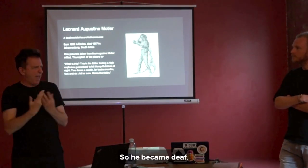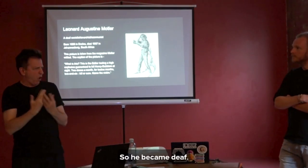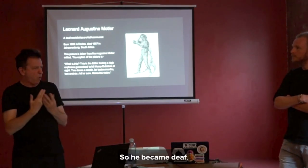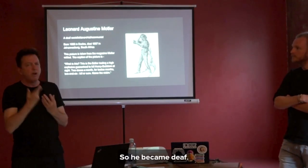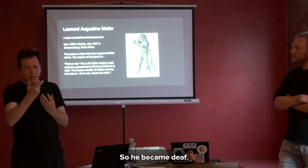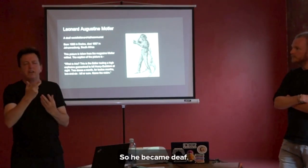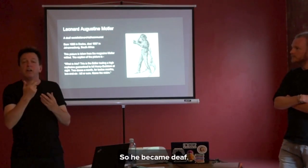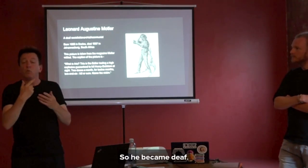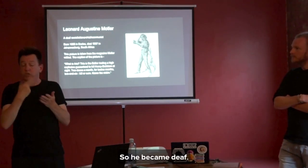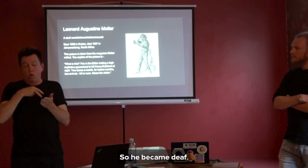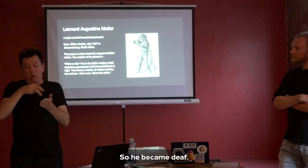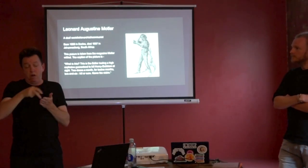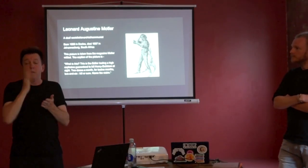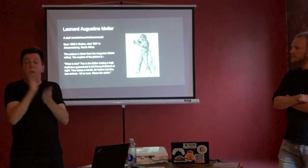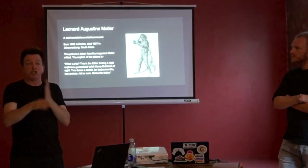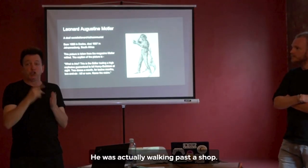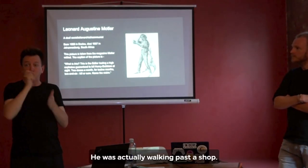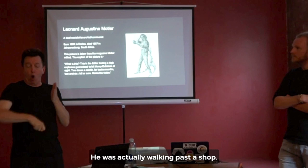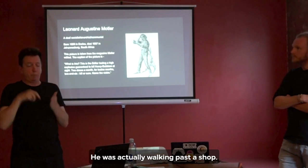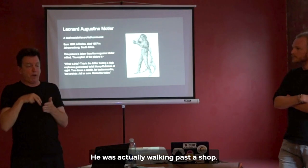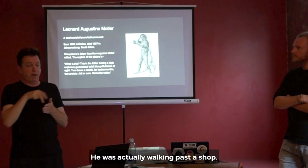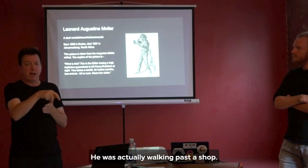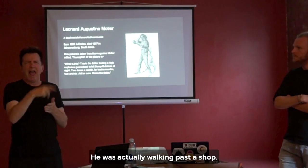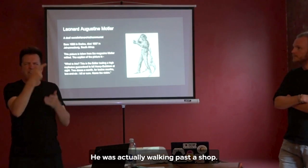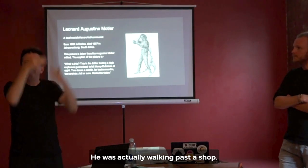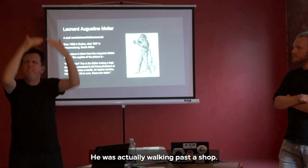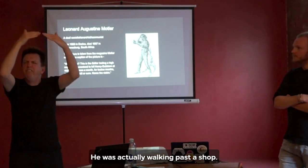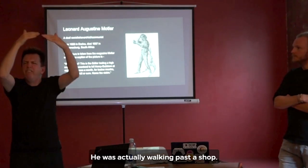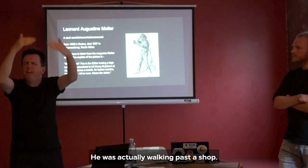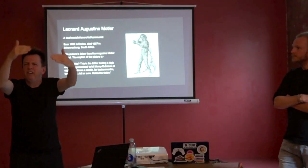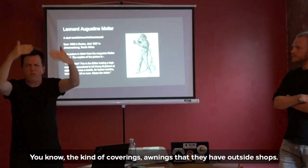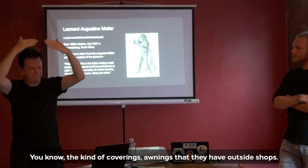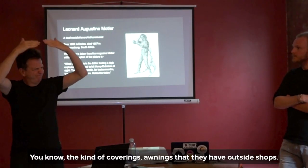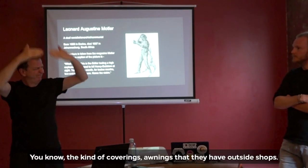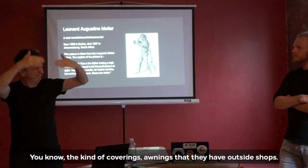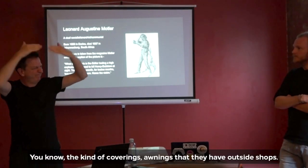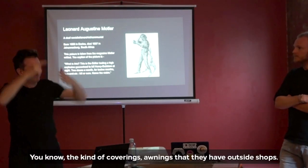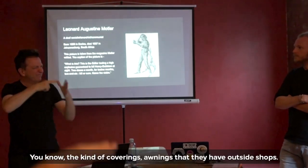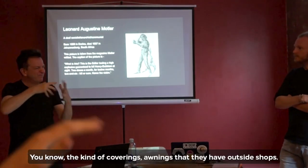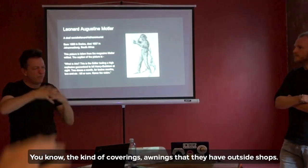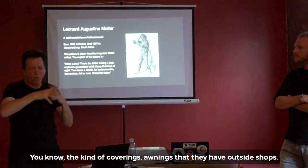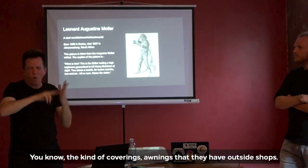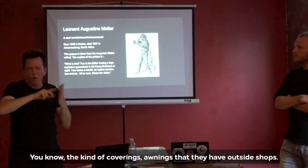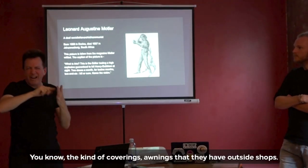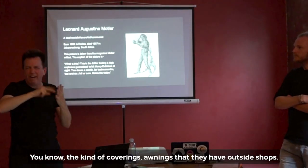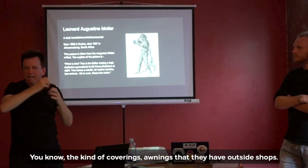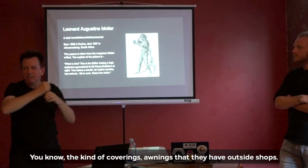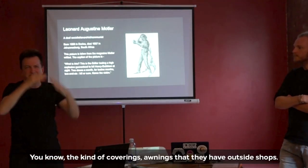So he became deaf. He was actually walking past a shop. You know, the kind of coverings, awnings that they